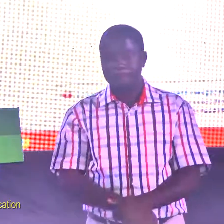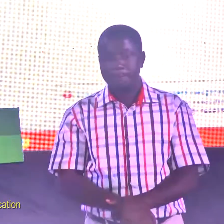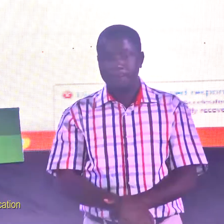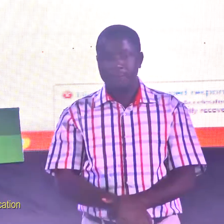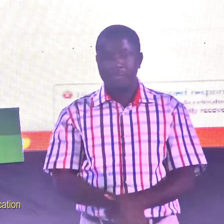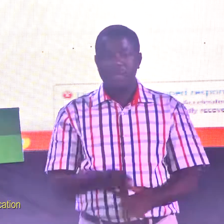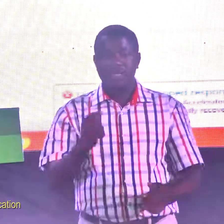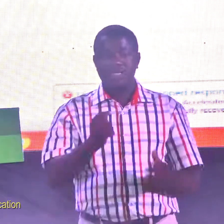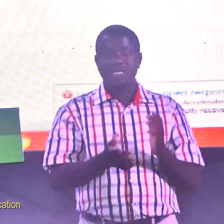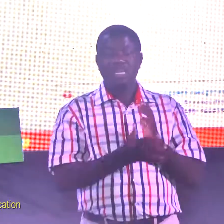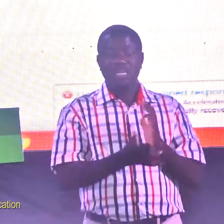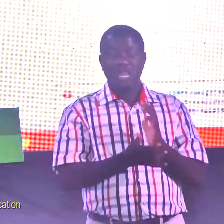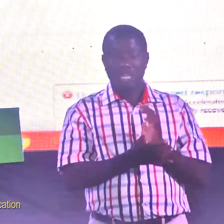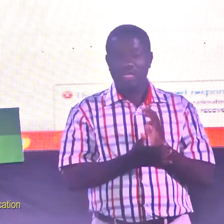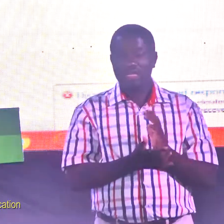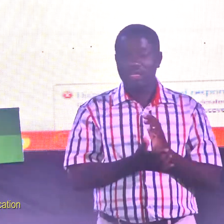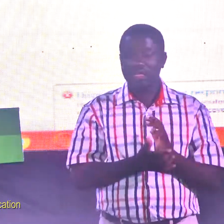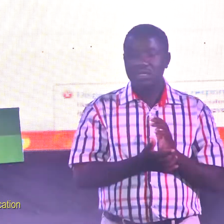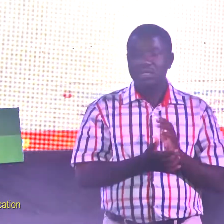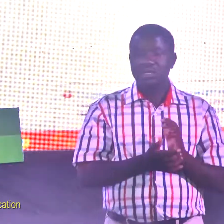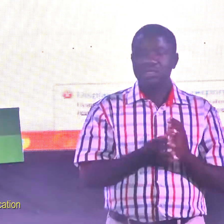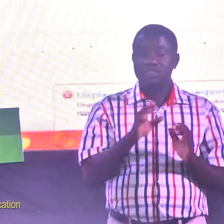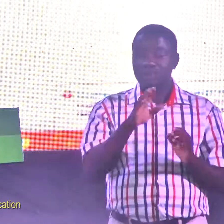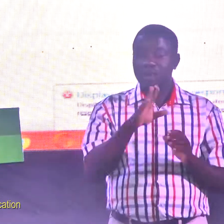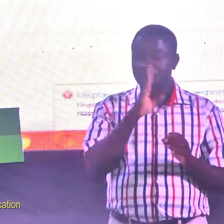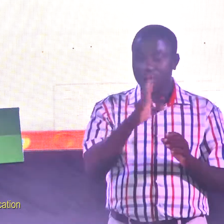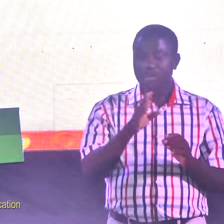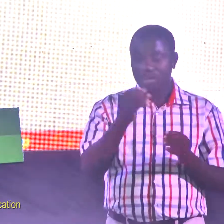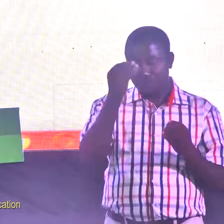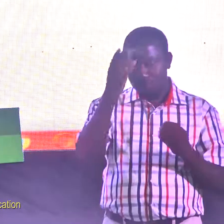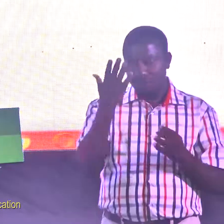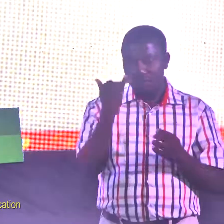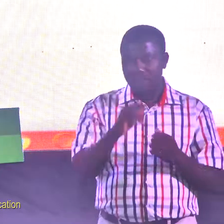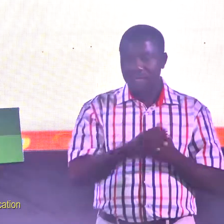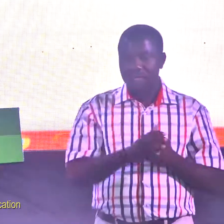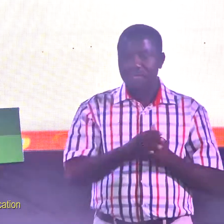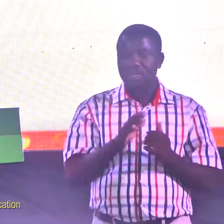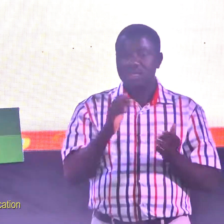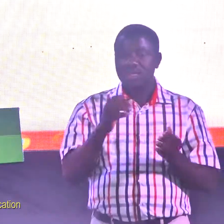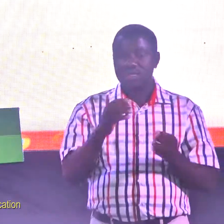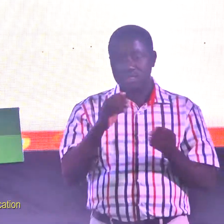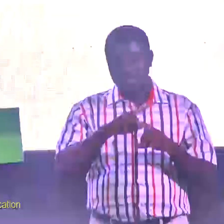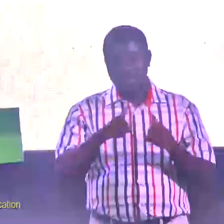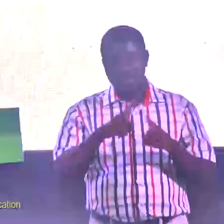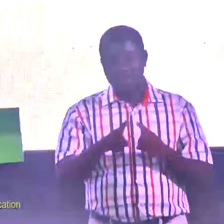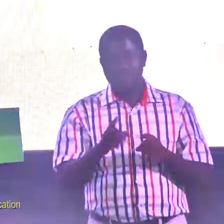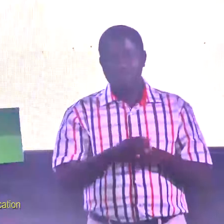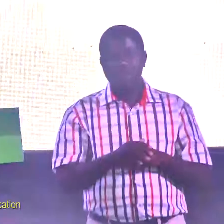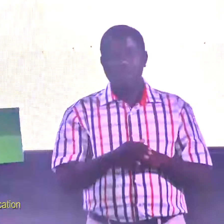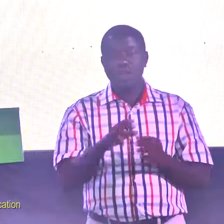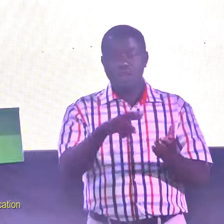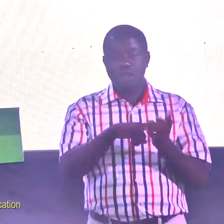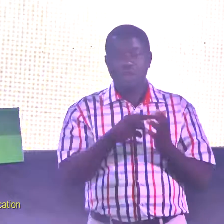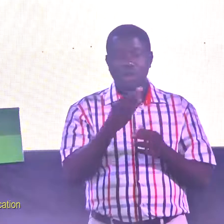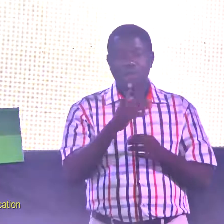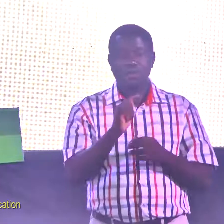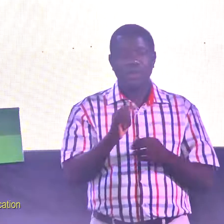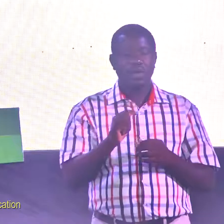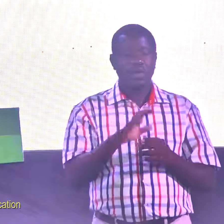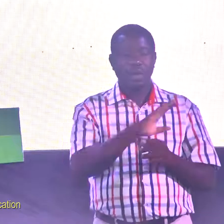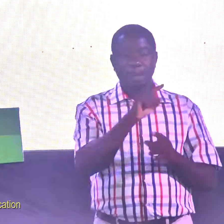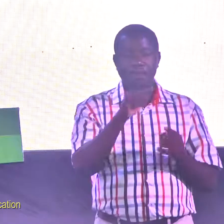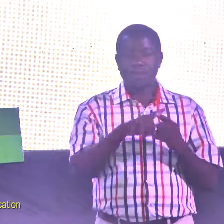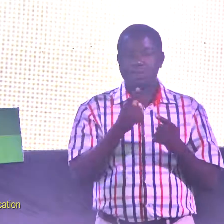the technology should be informed by the various legal requirements of a particular